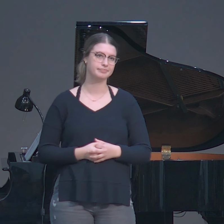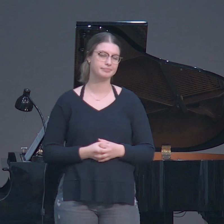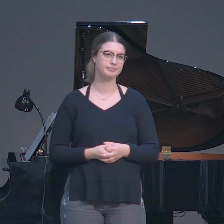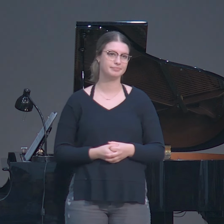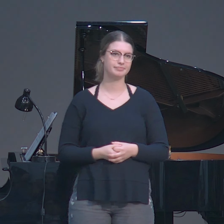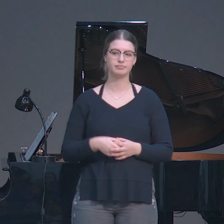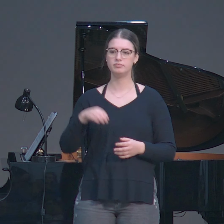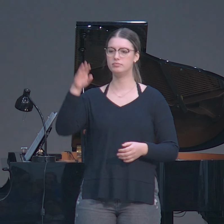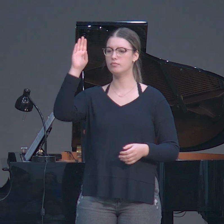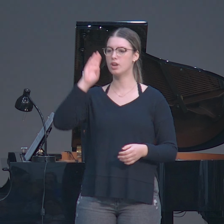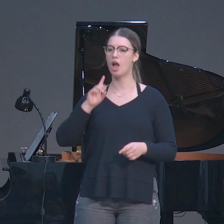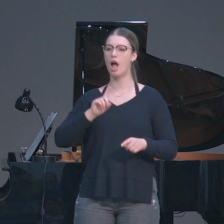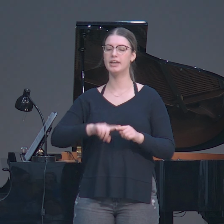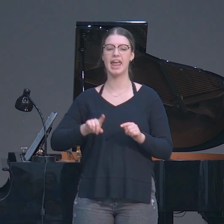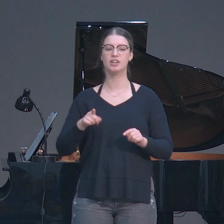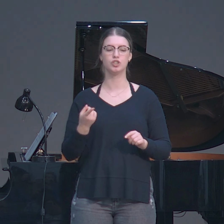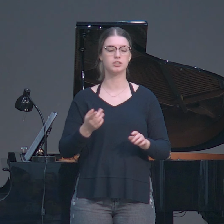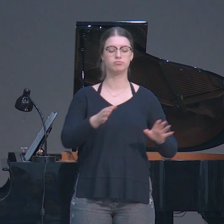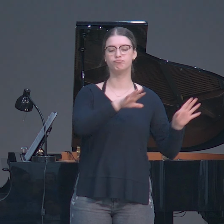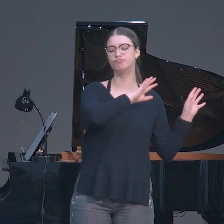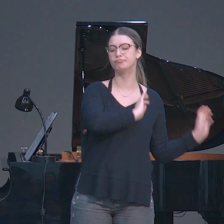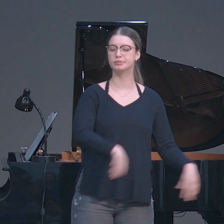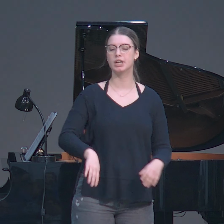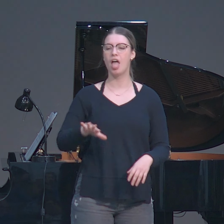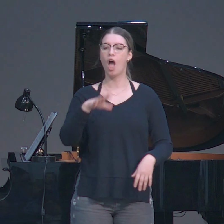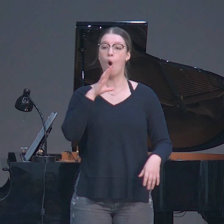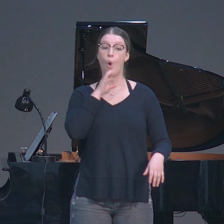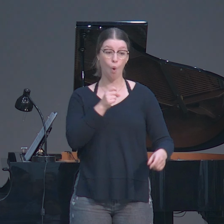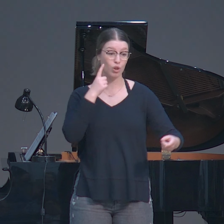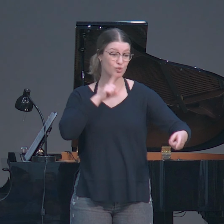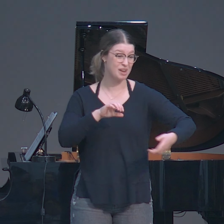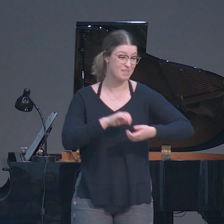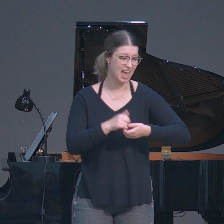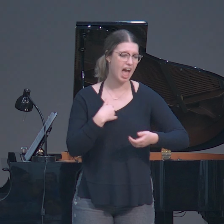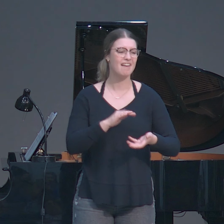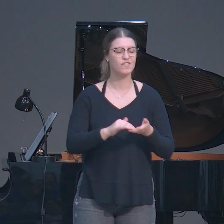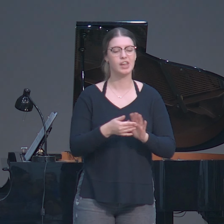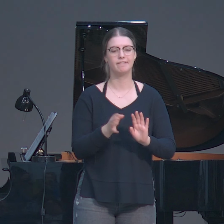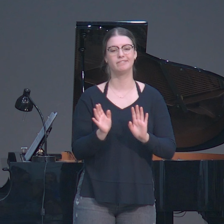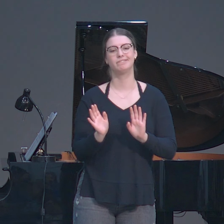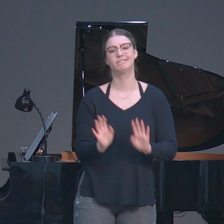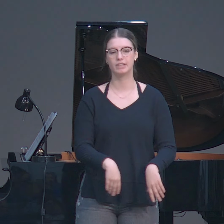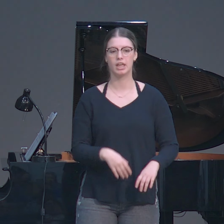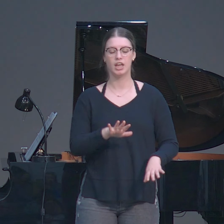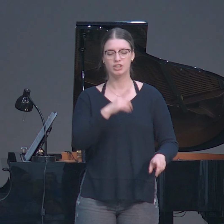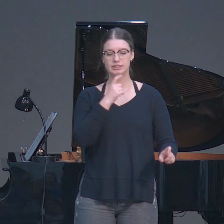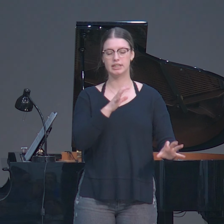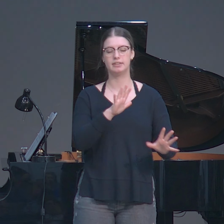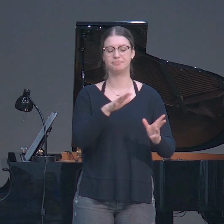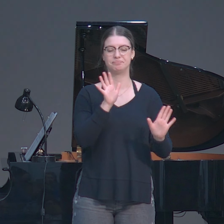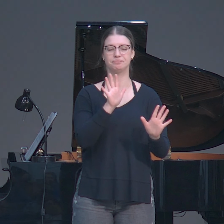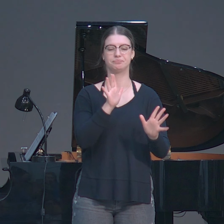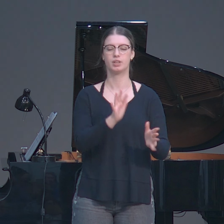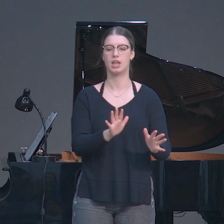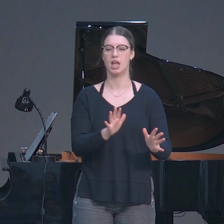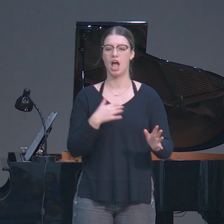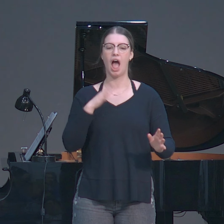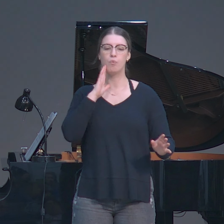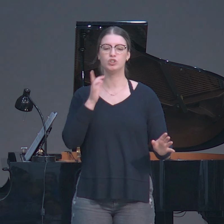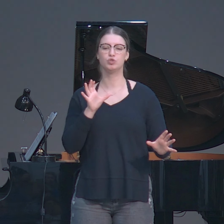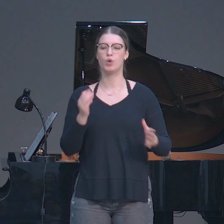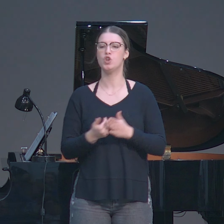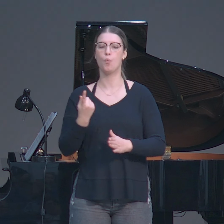God can't just push aside the old covenant. I'm going to forgive your iniquity. I'm going to forgive your sin. And I'm just going to install a new